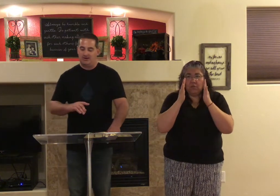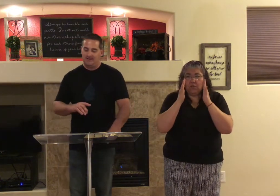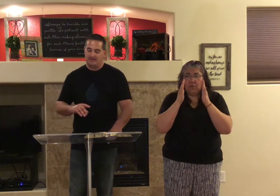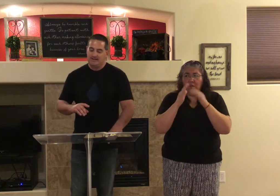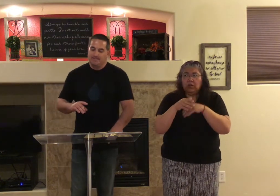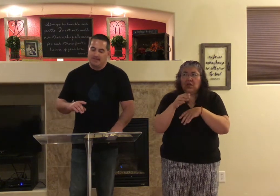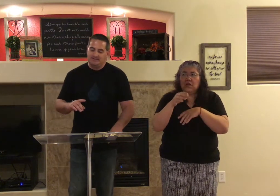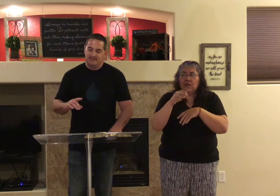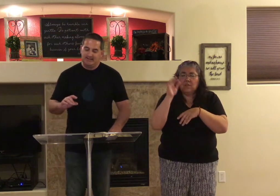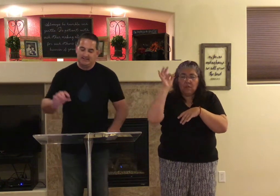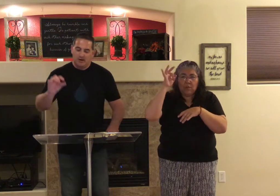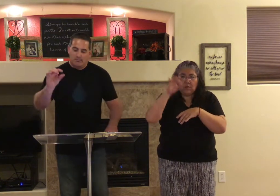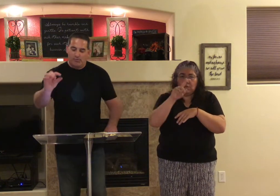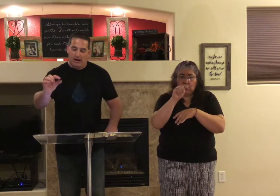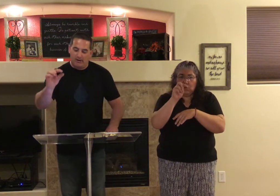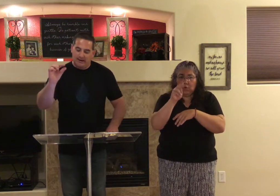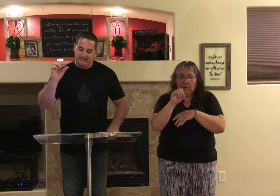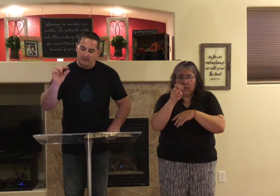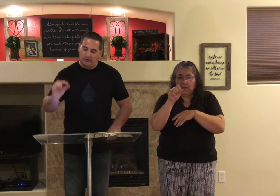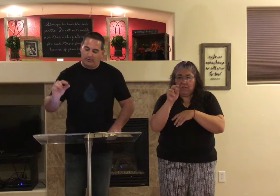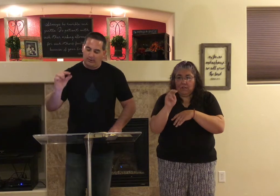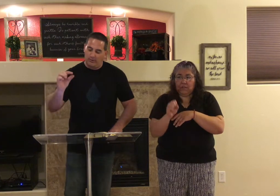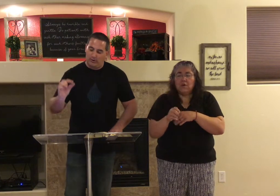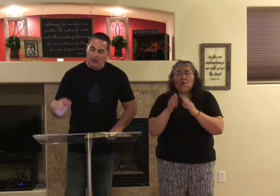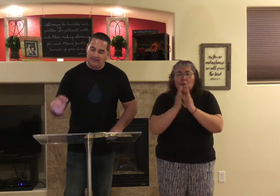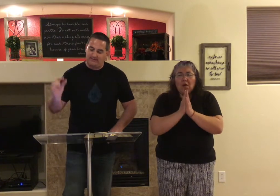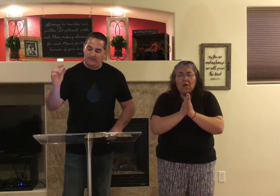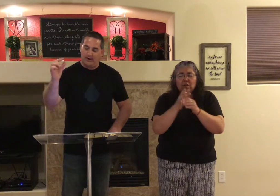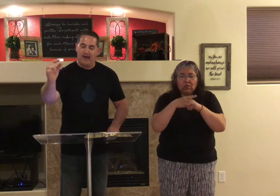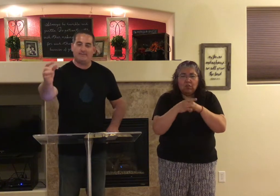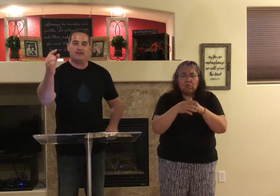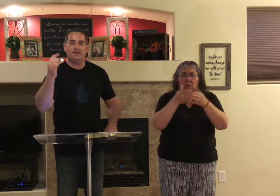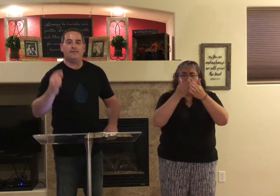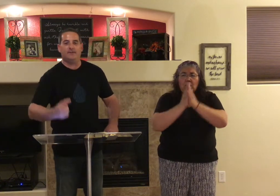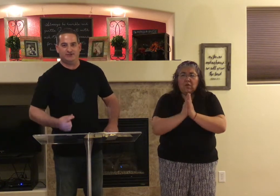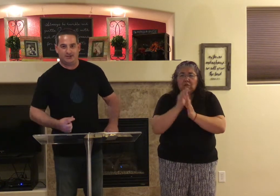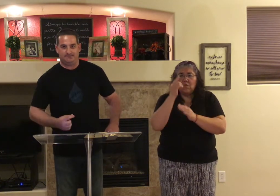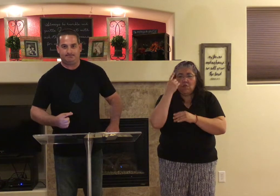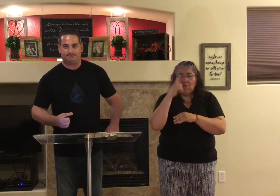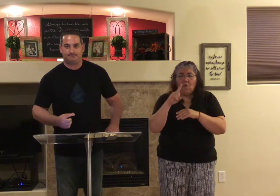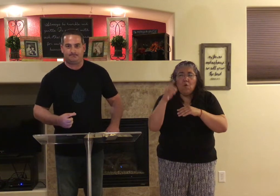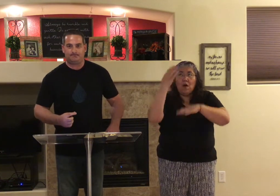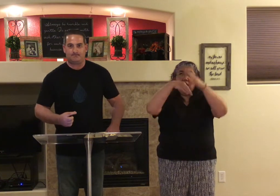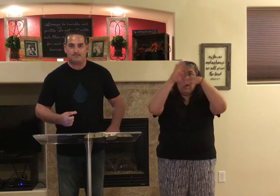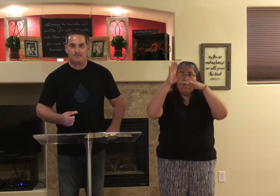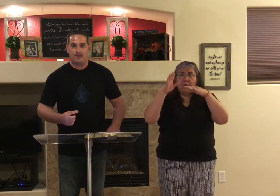Dr. Tony Evans. He says this, prayer is an earthly request for heaven intervention.